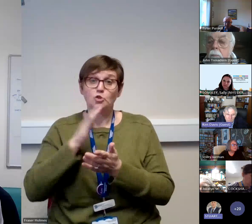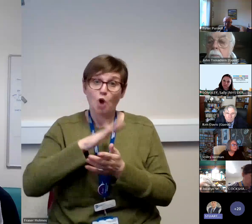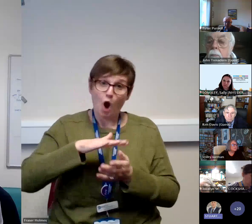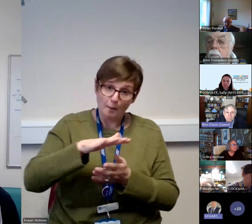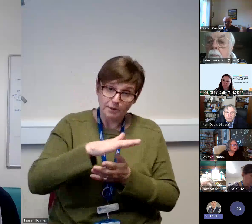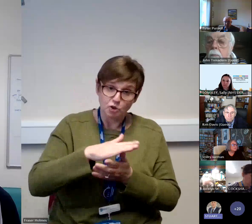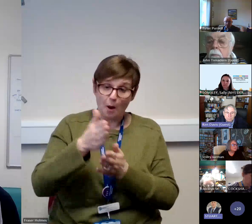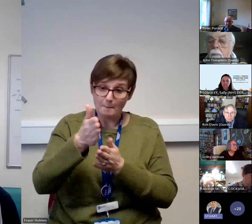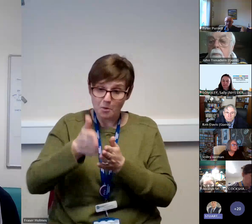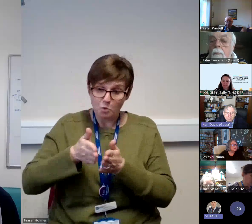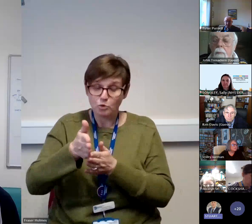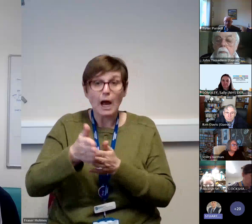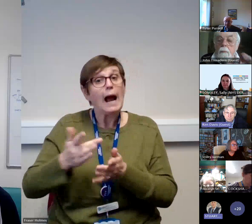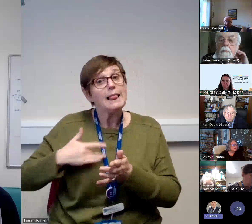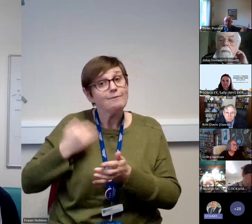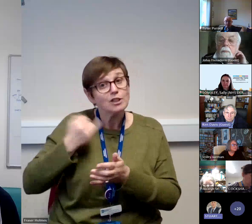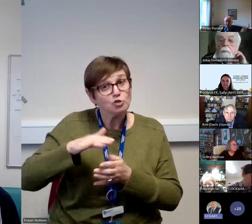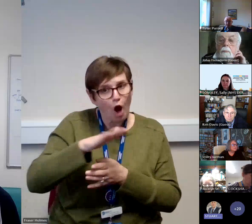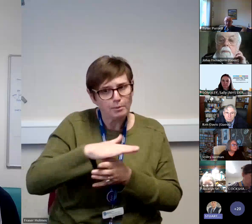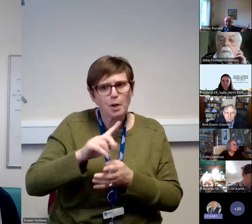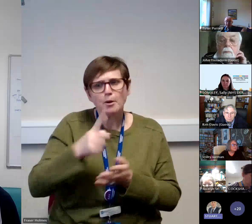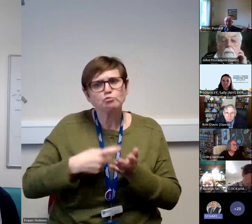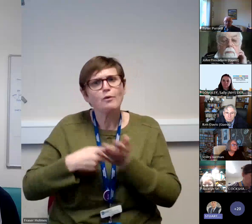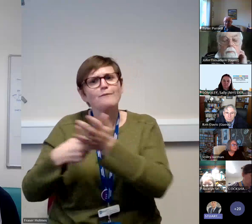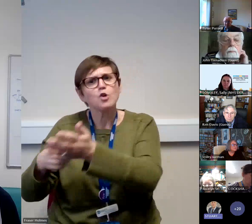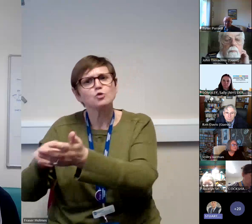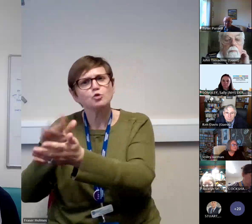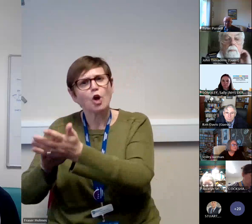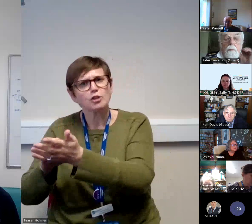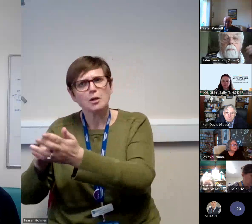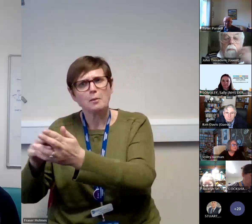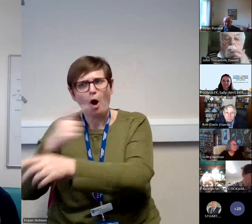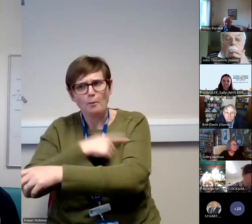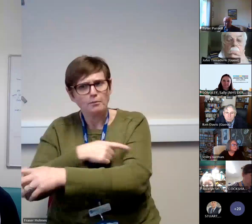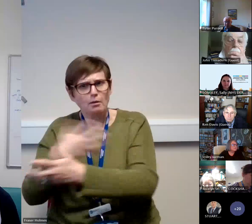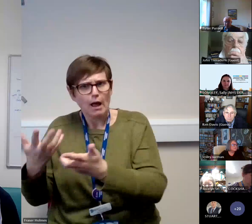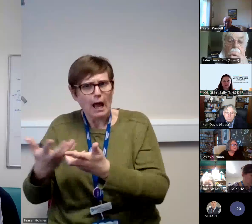hospitals whilst living in Derbyshire. How does that link work?